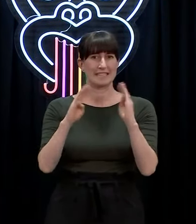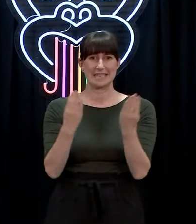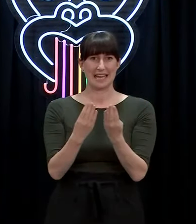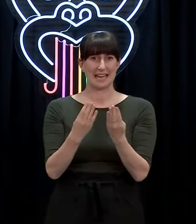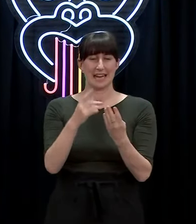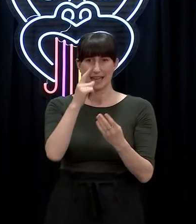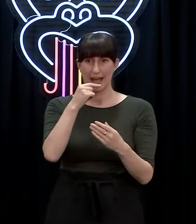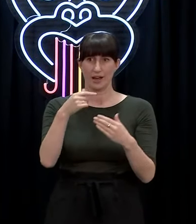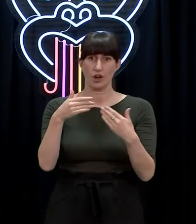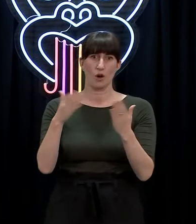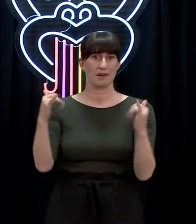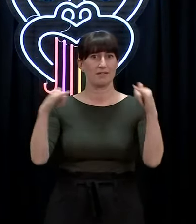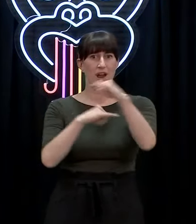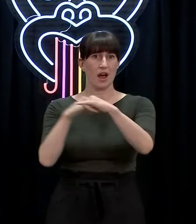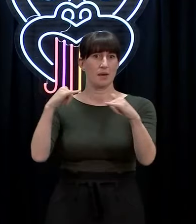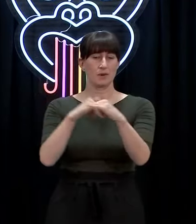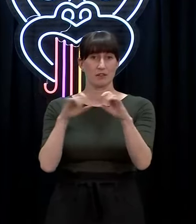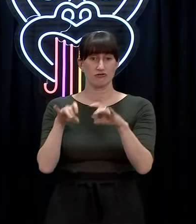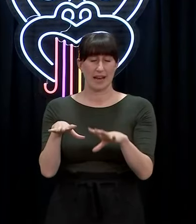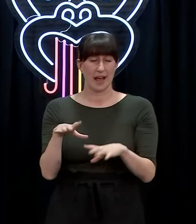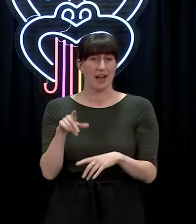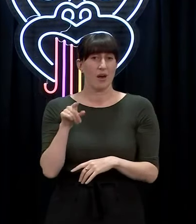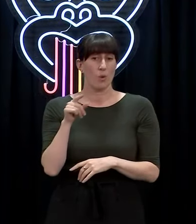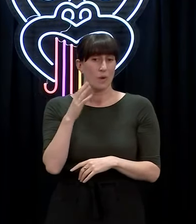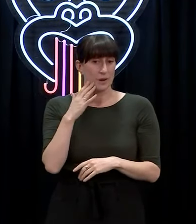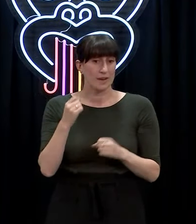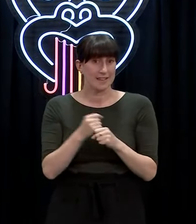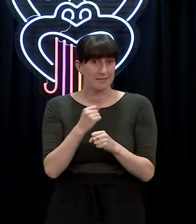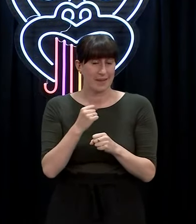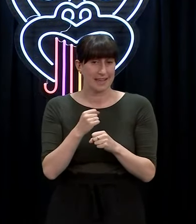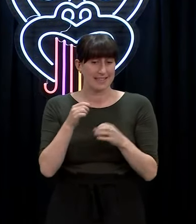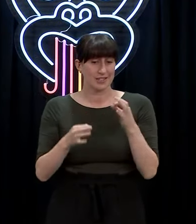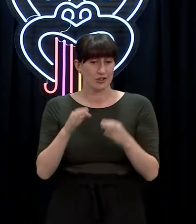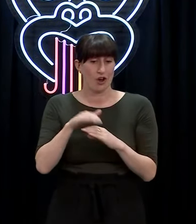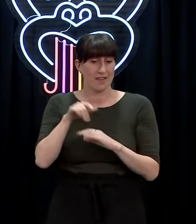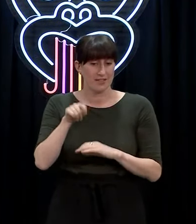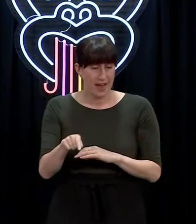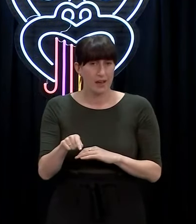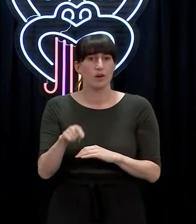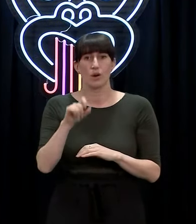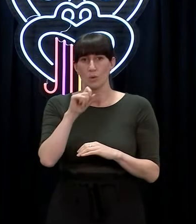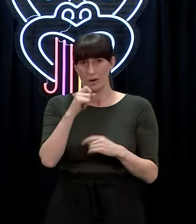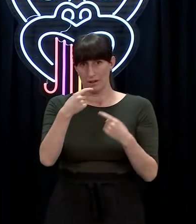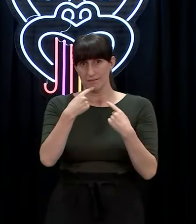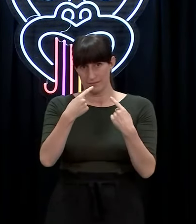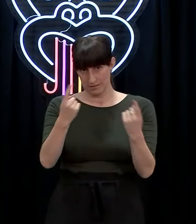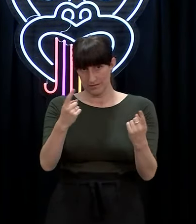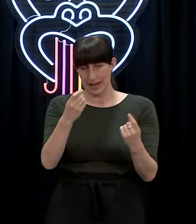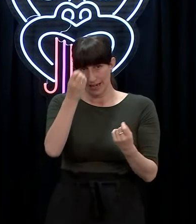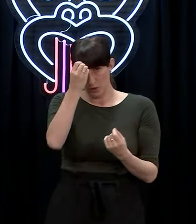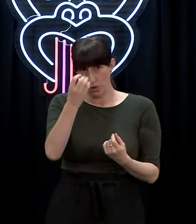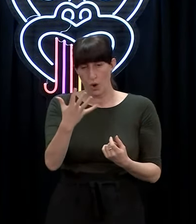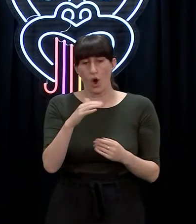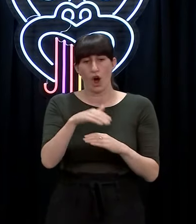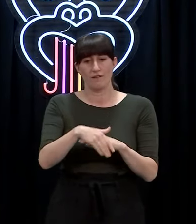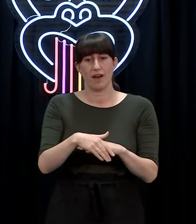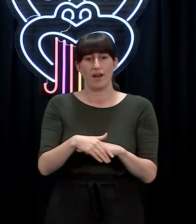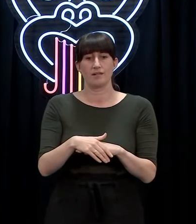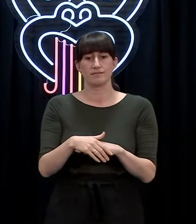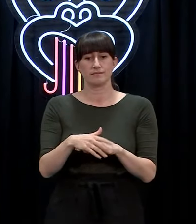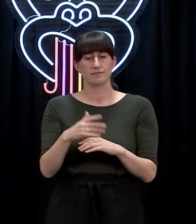week, when we make that decision, we will signal the availability of red flights for